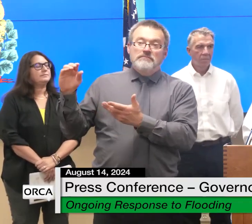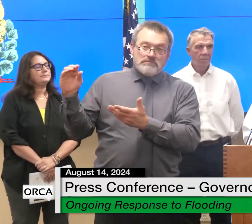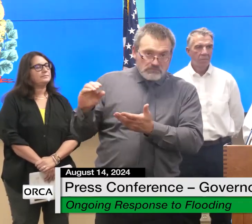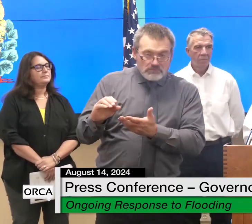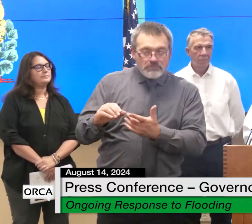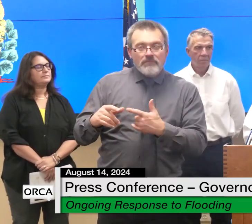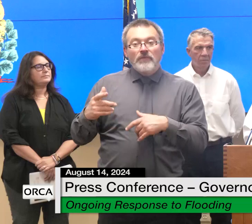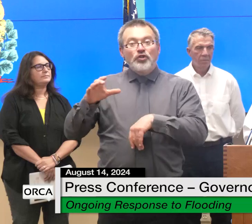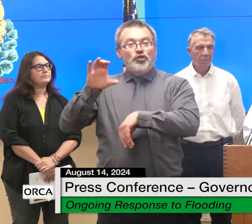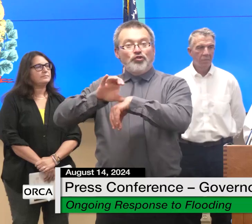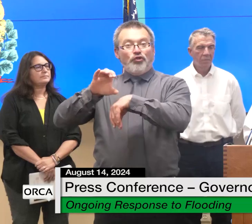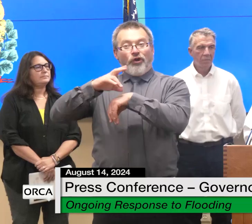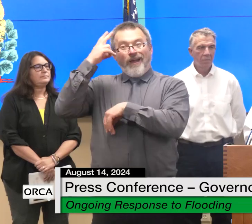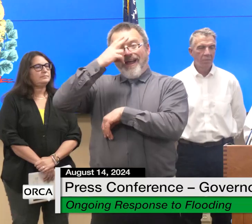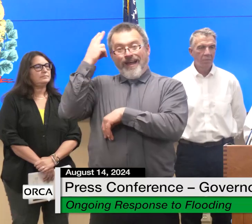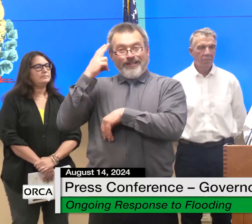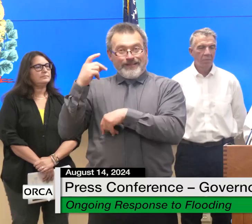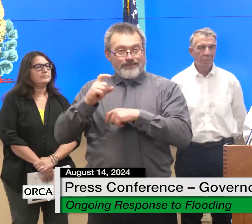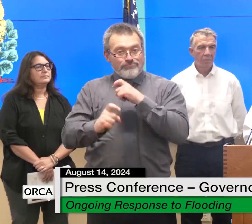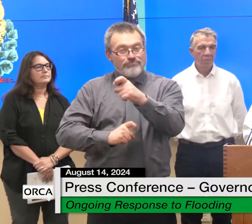all coordinated through VOAD.